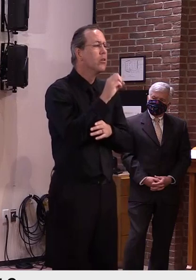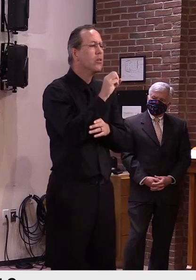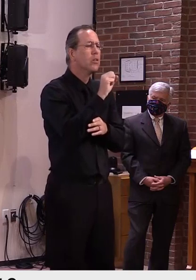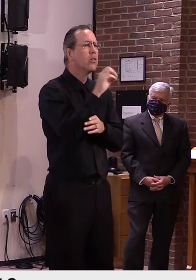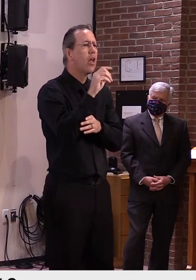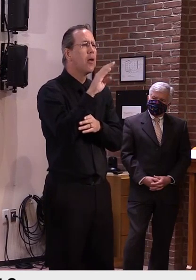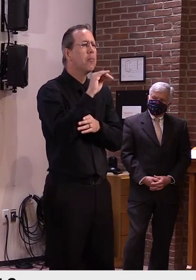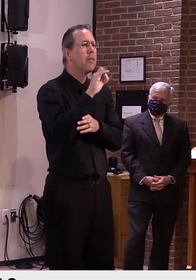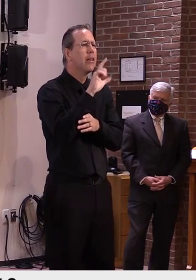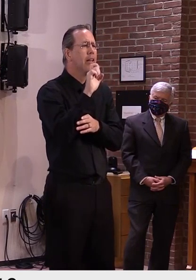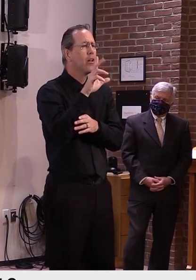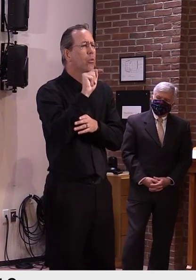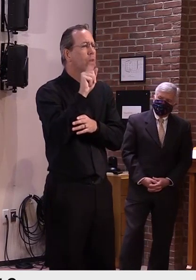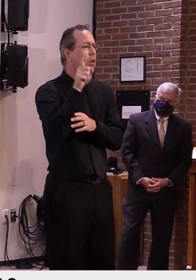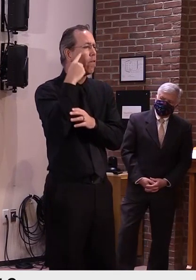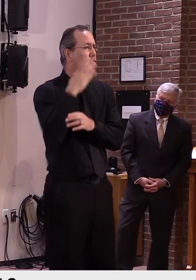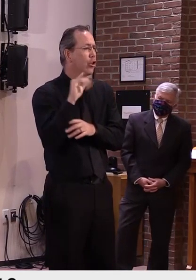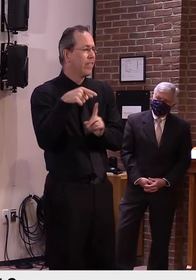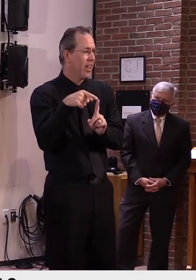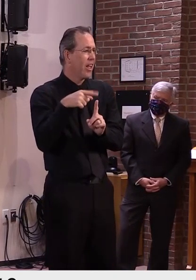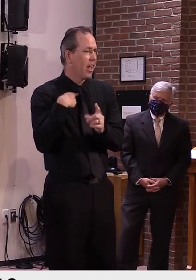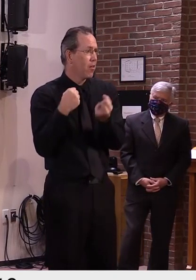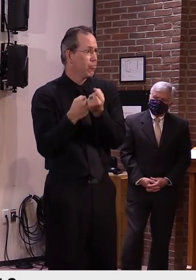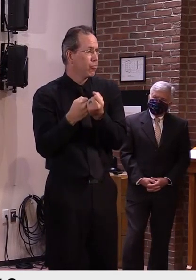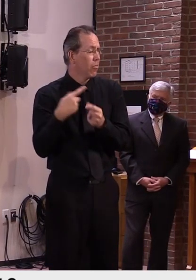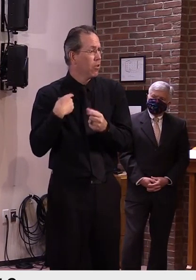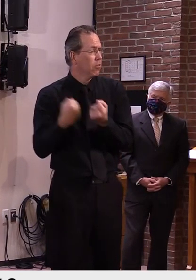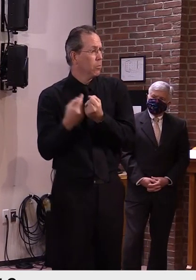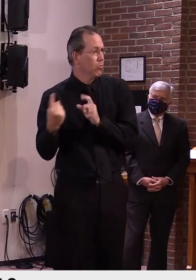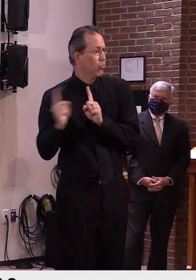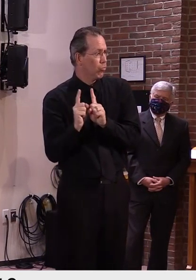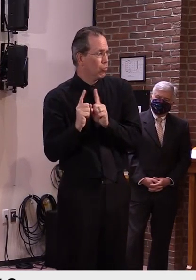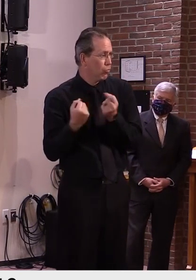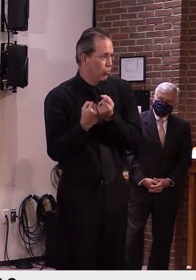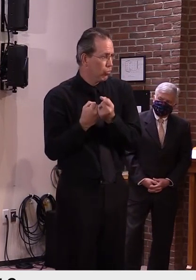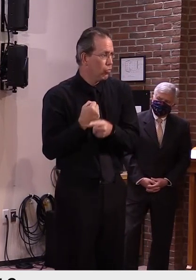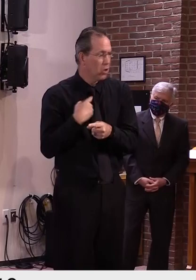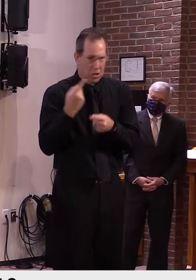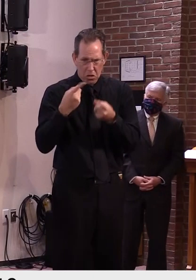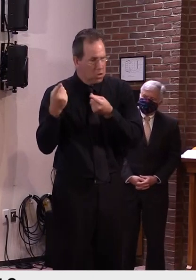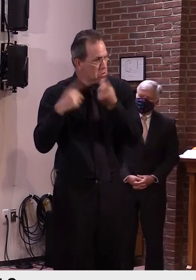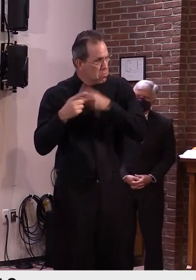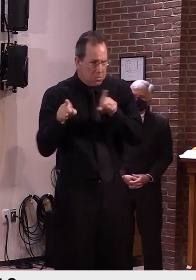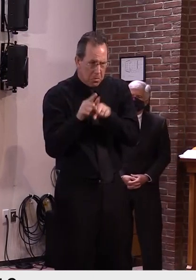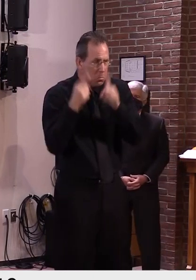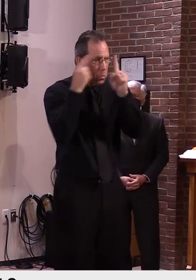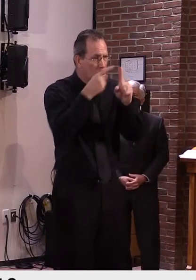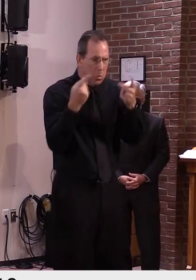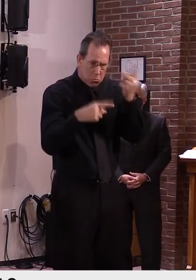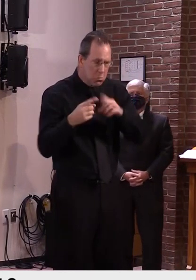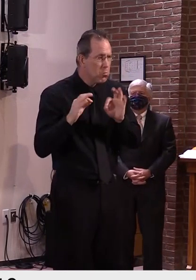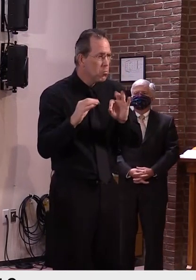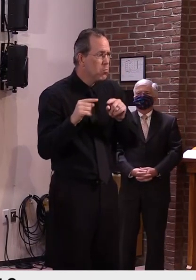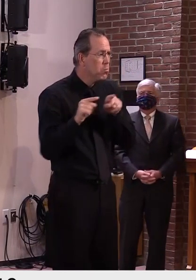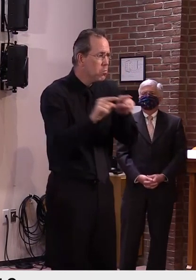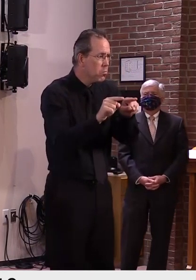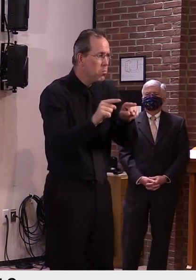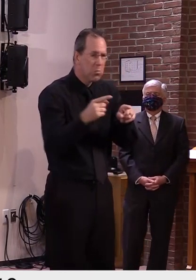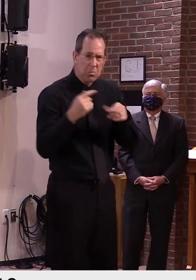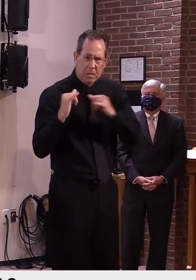me, just having someone with the same thought and same goals that I have in terms